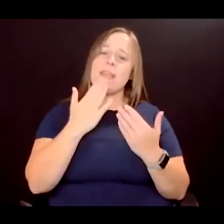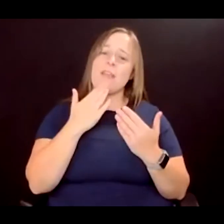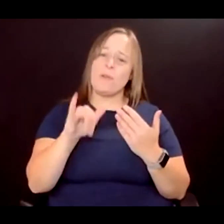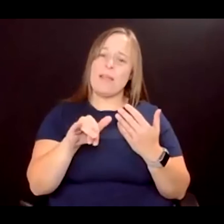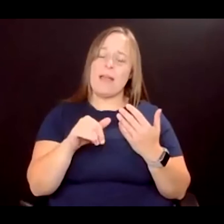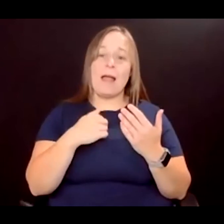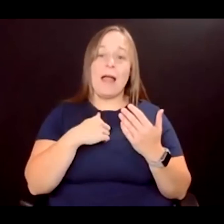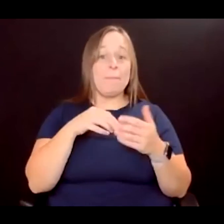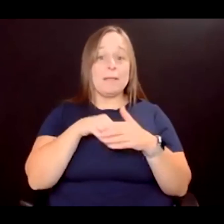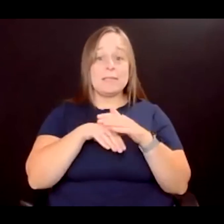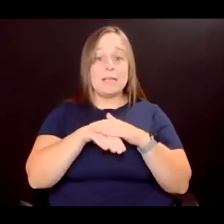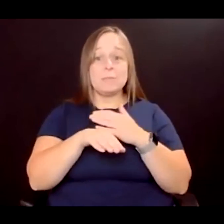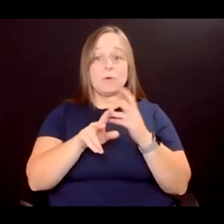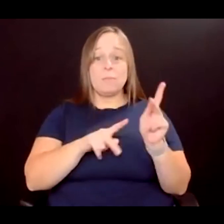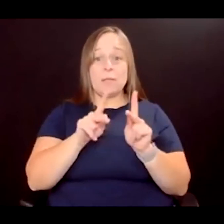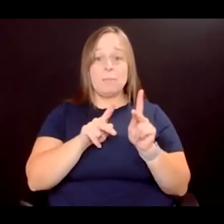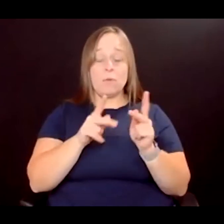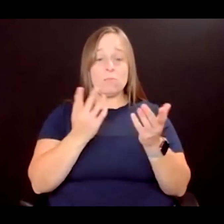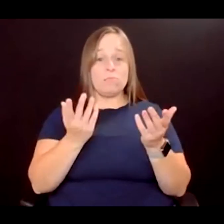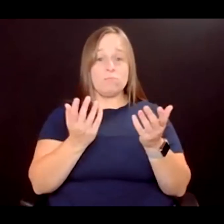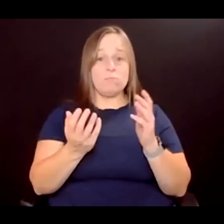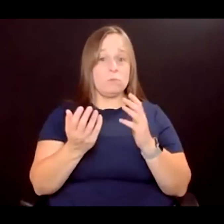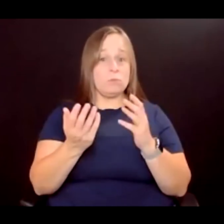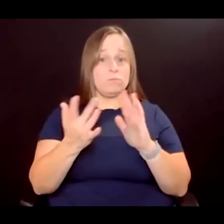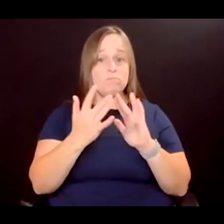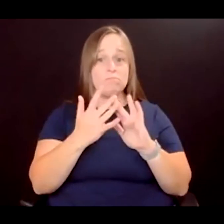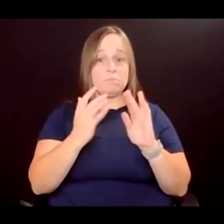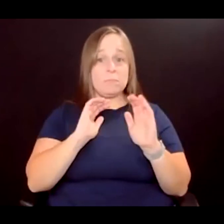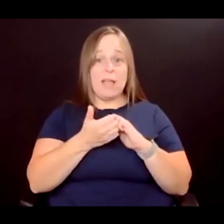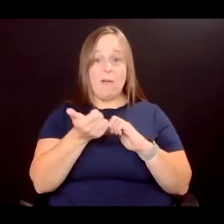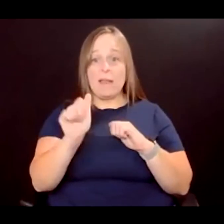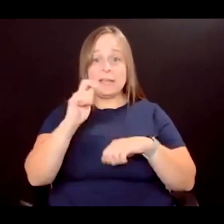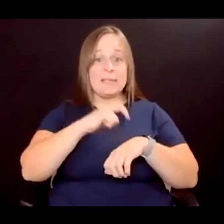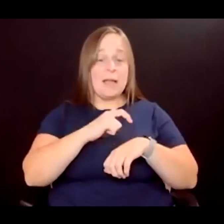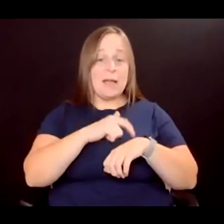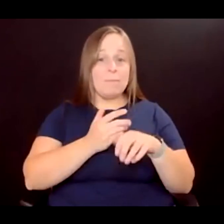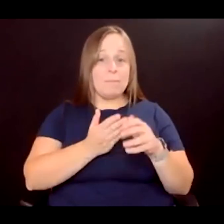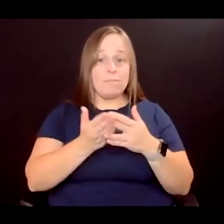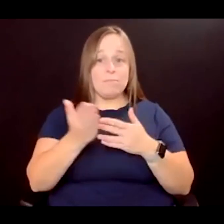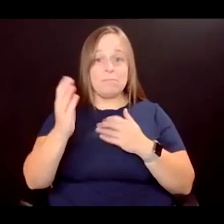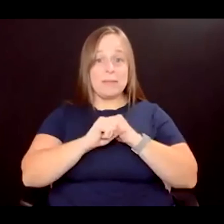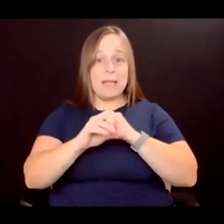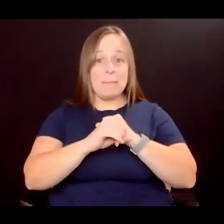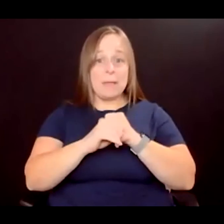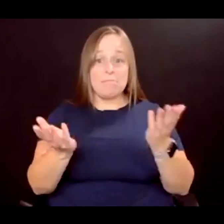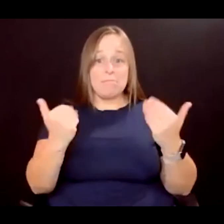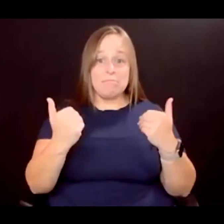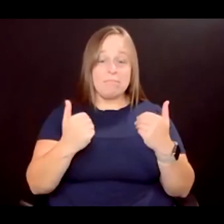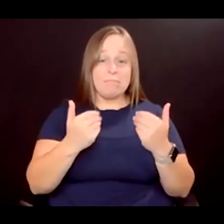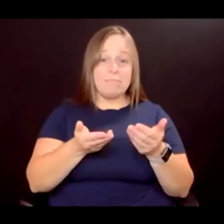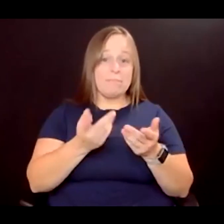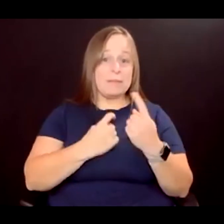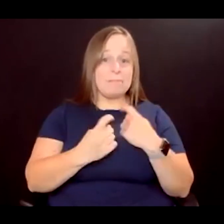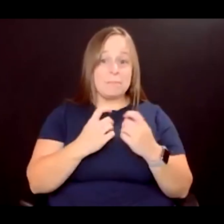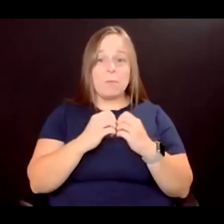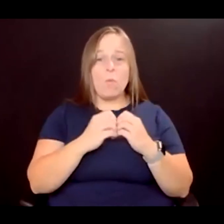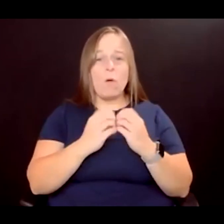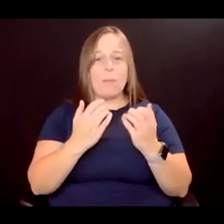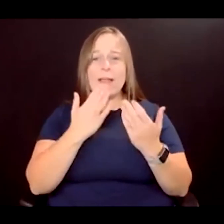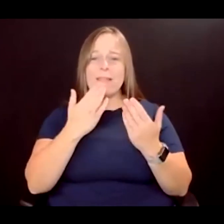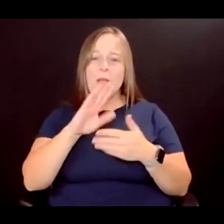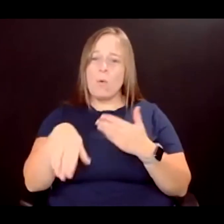and in different ways. And the first responders that have always come have always been kind, prepared to the best